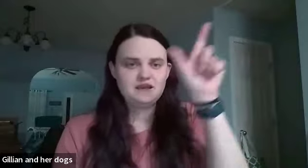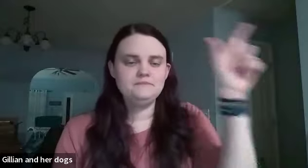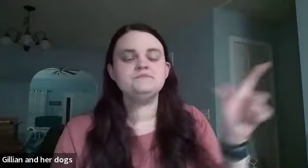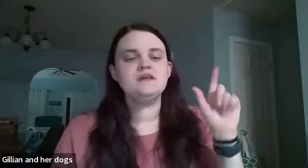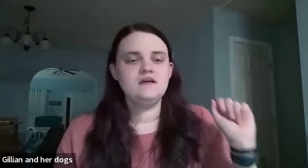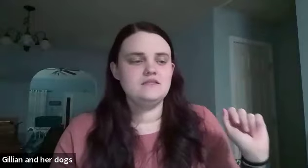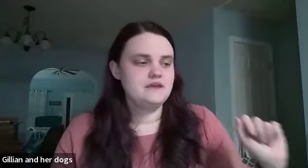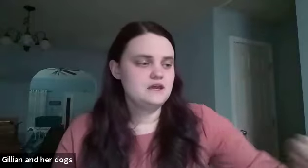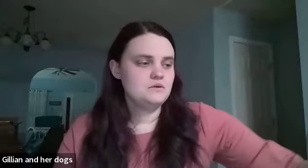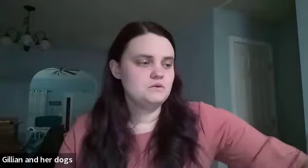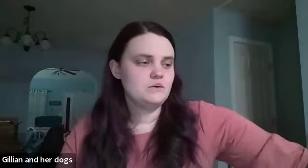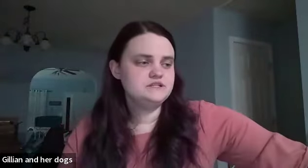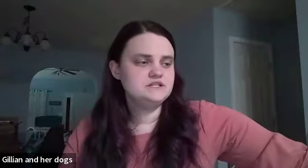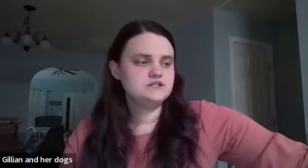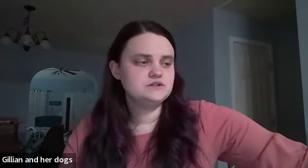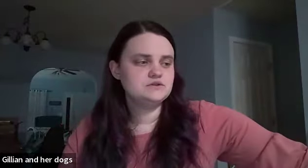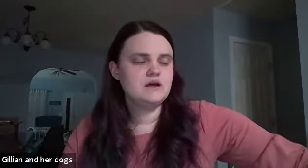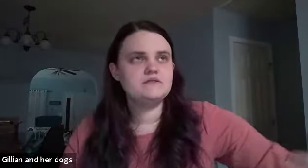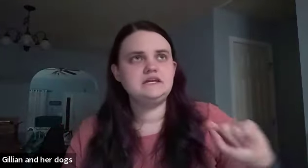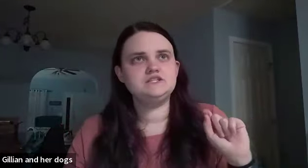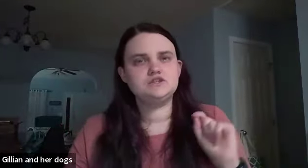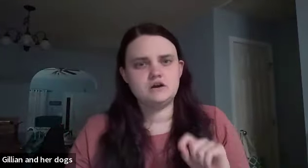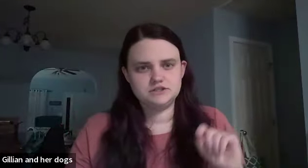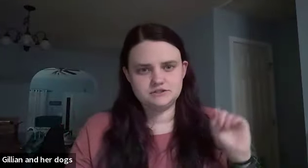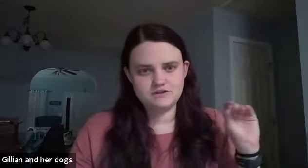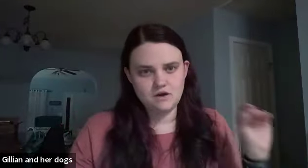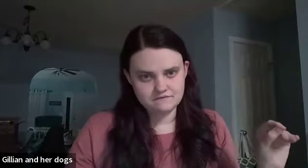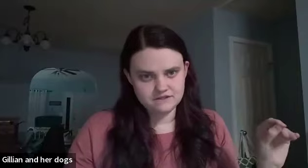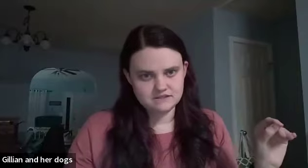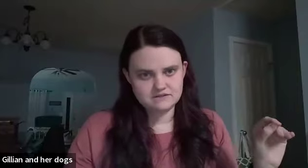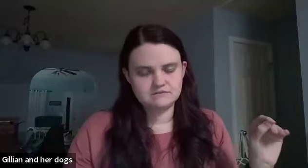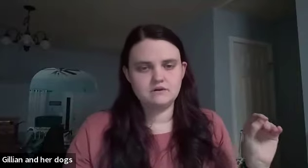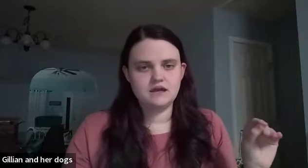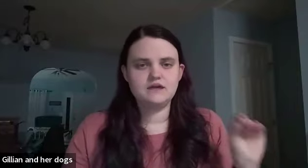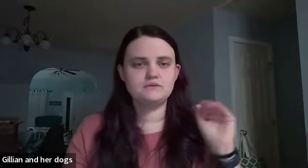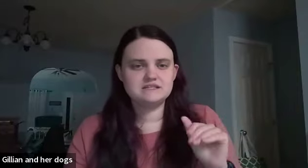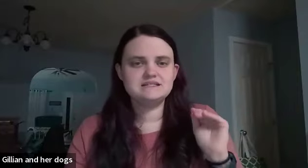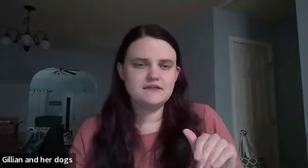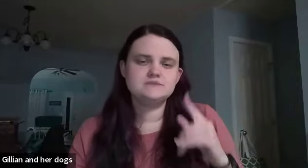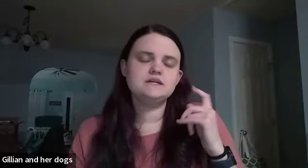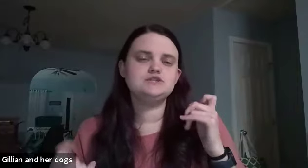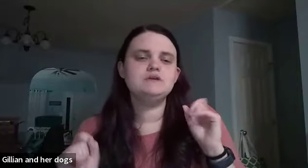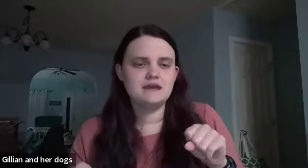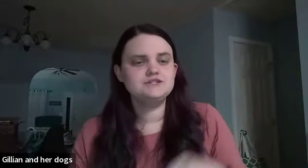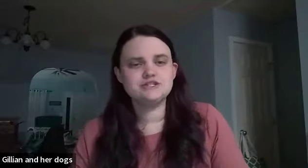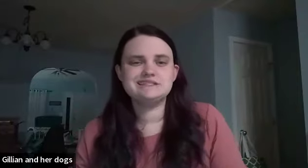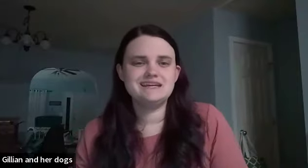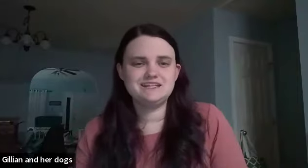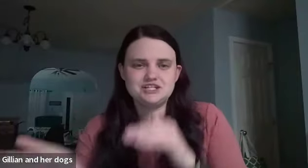Okay. Then we're going to do the doctor's office. Okay. And the reason I say that is because you can just say in